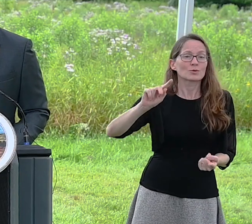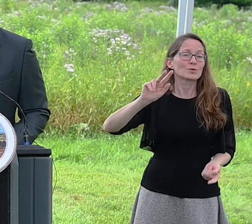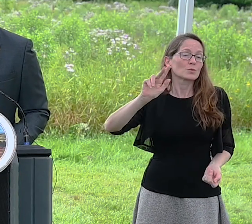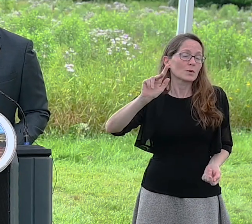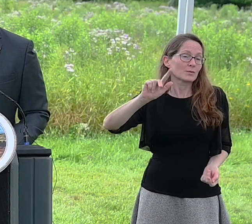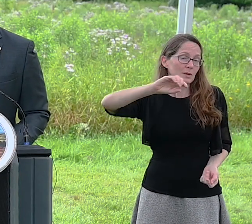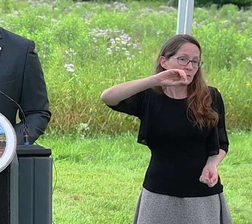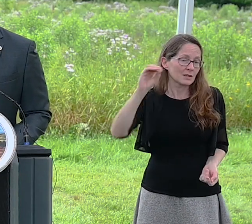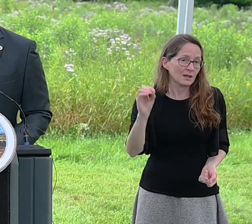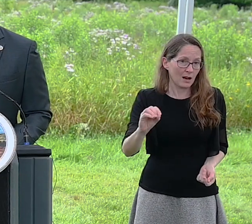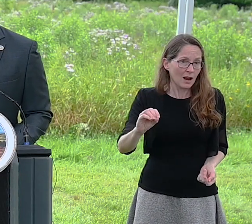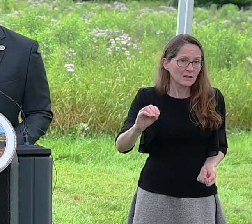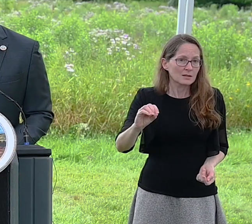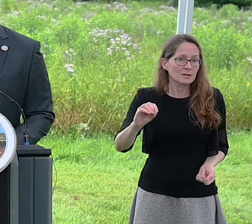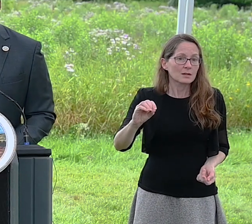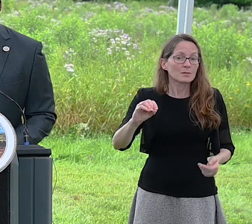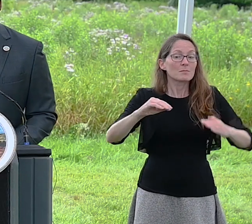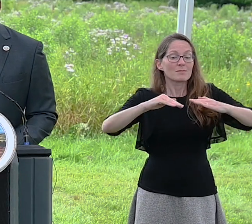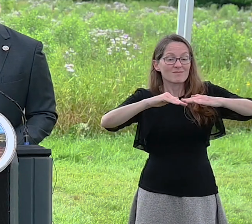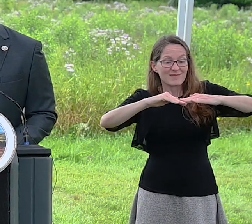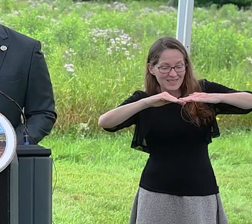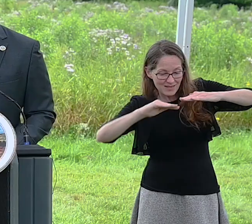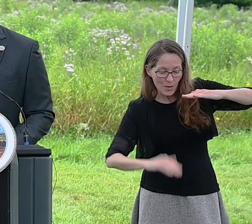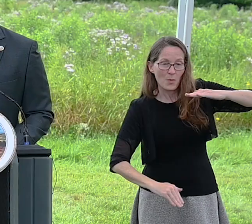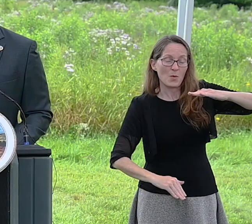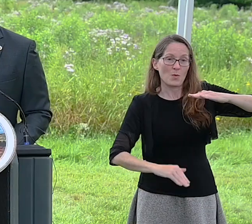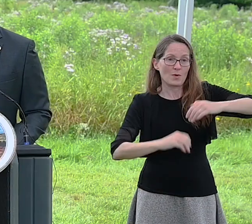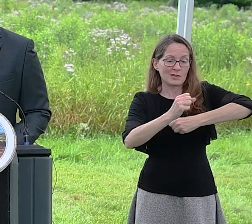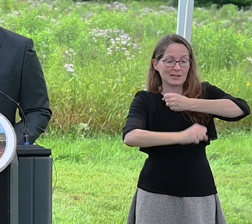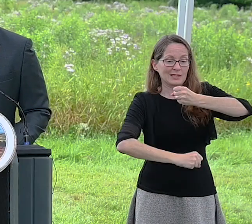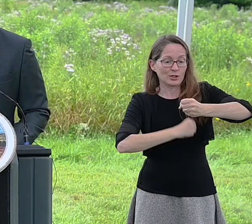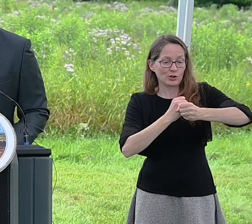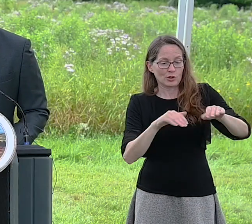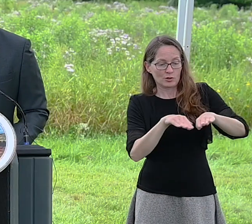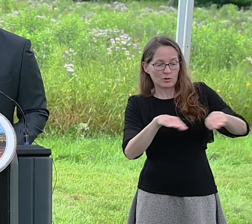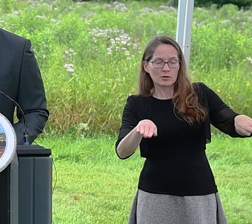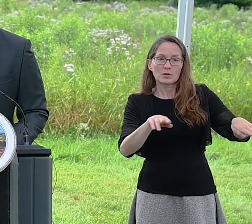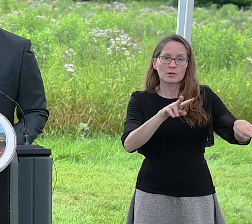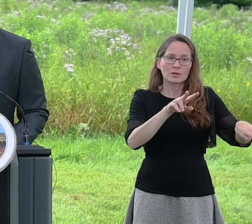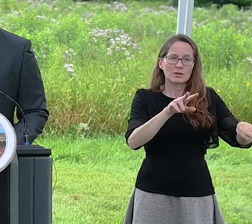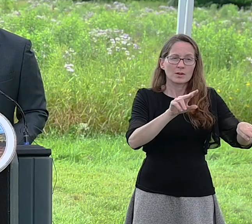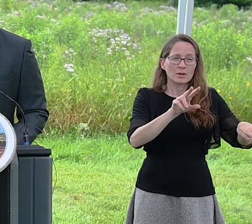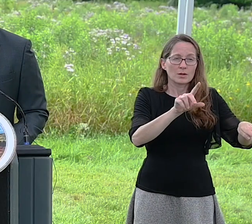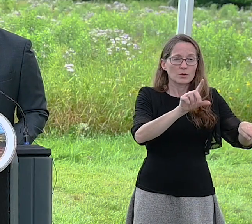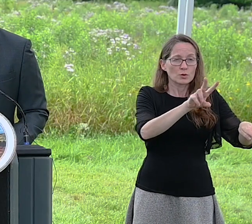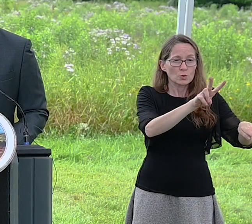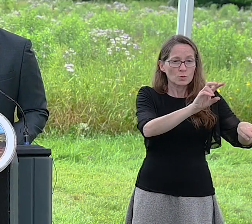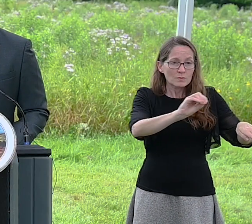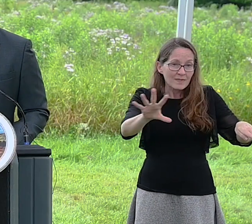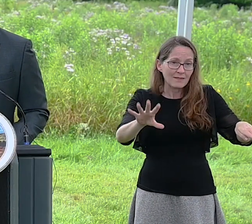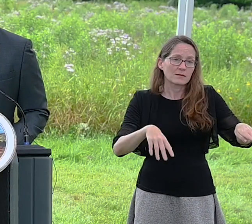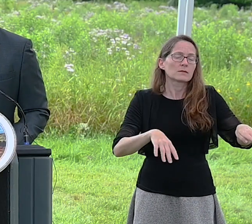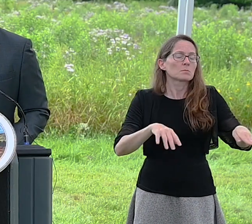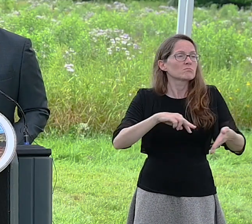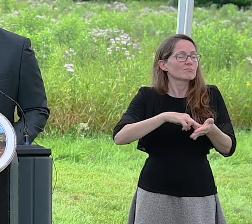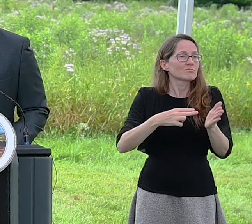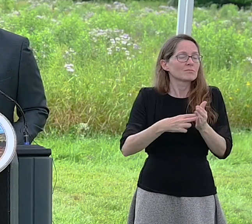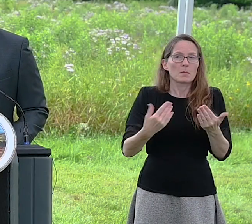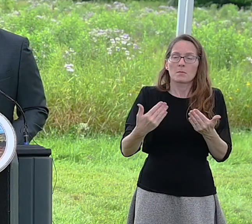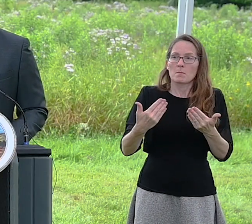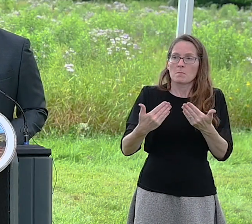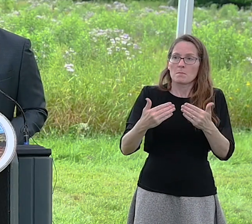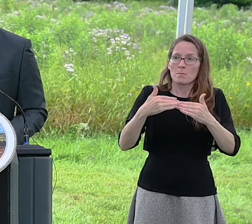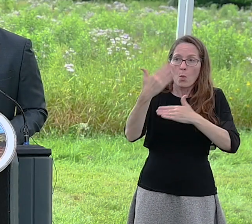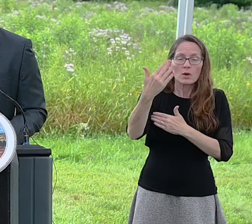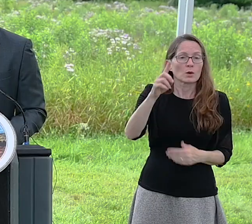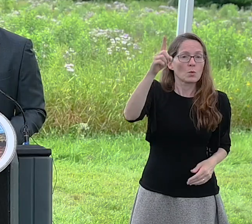23% below the 2005 baseline levels. That's more than a third of the way toward our